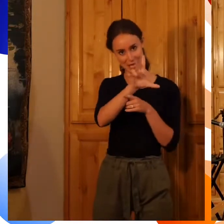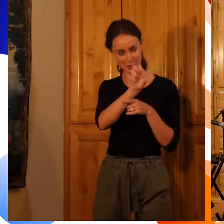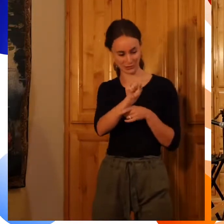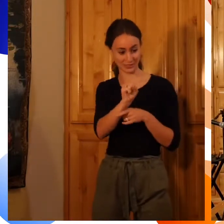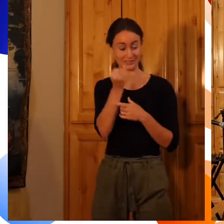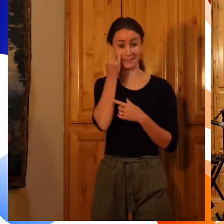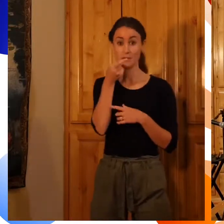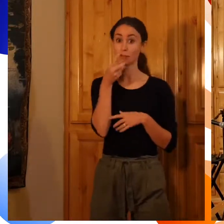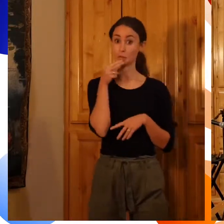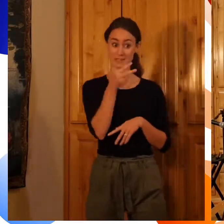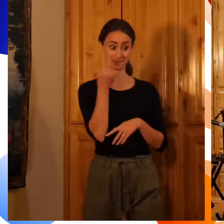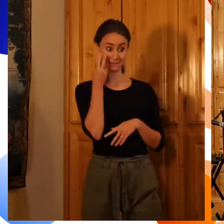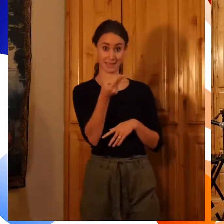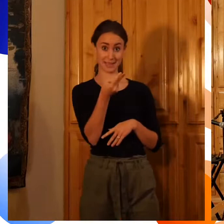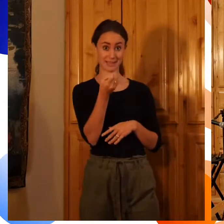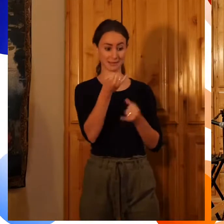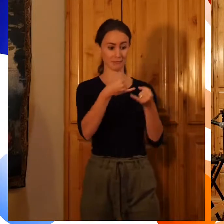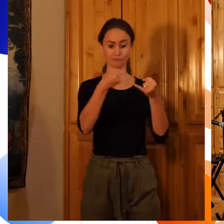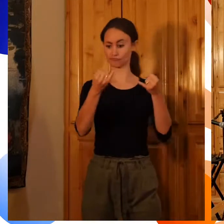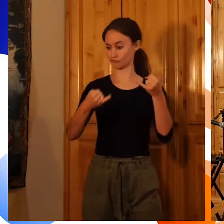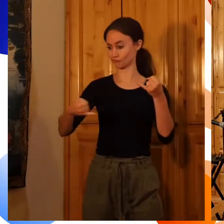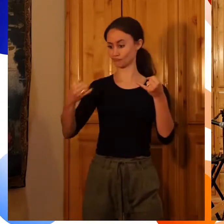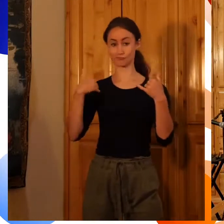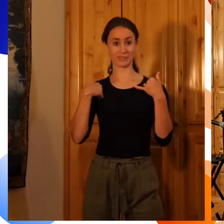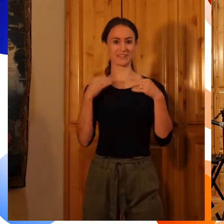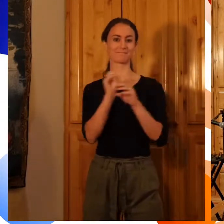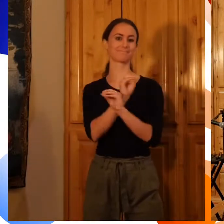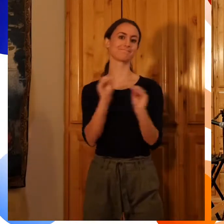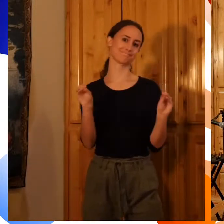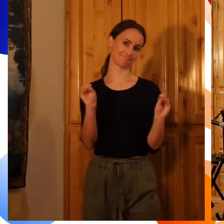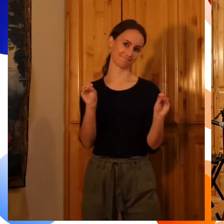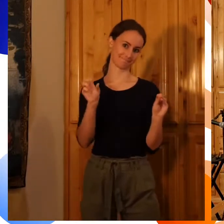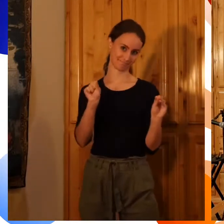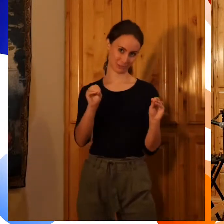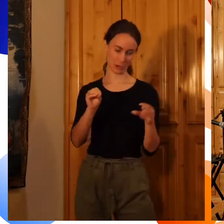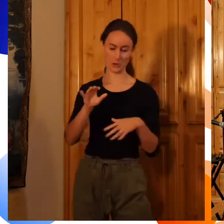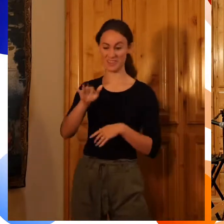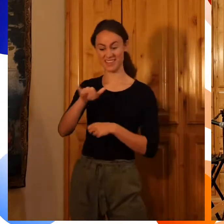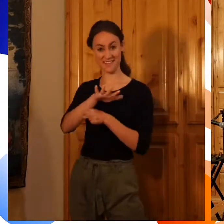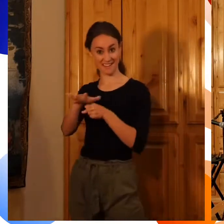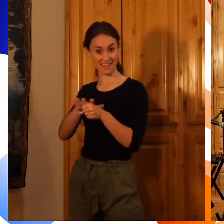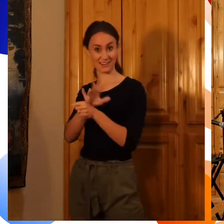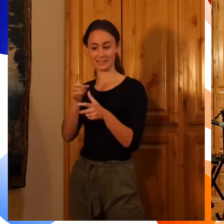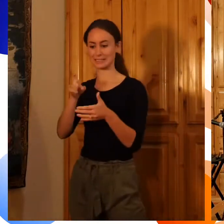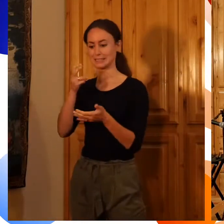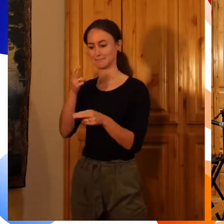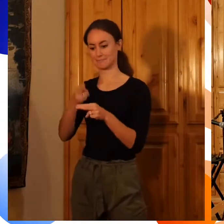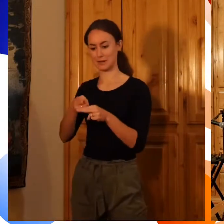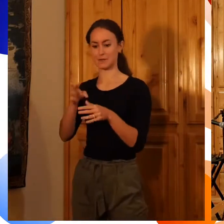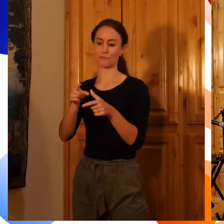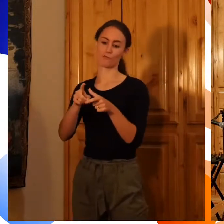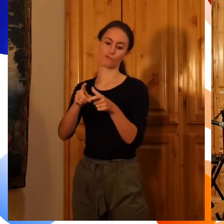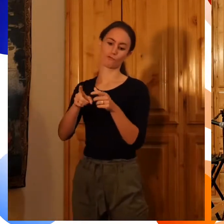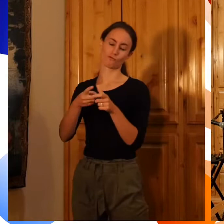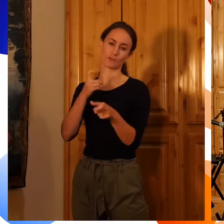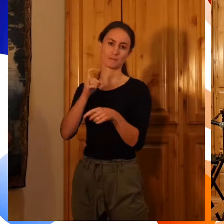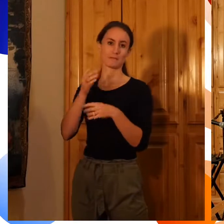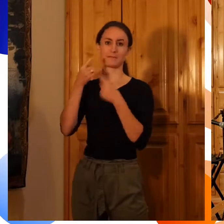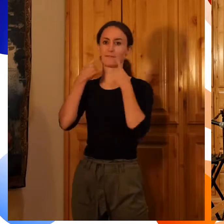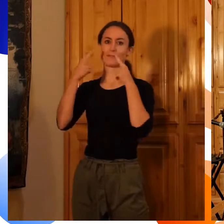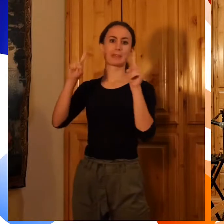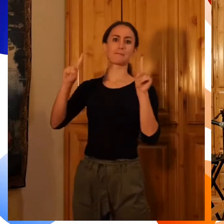the island is named for the great and famous Celtic sea god, Manannan MacLir. And it's there that